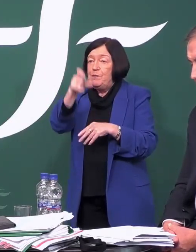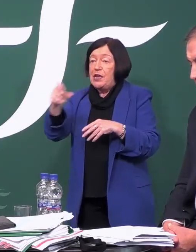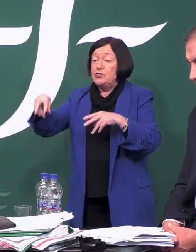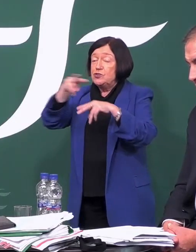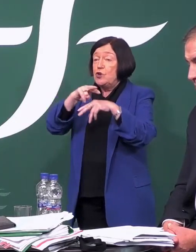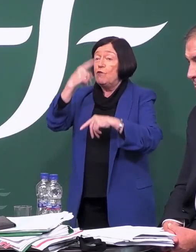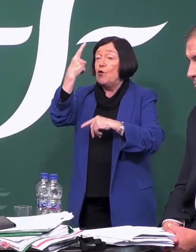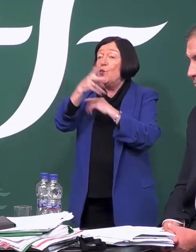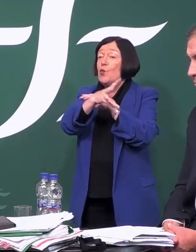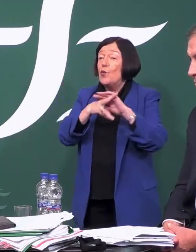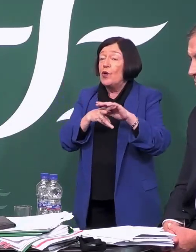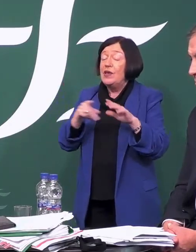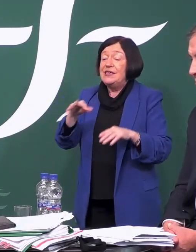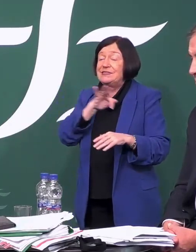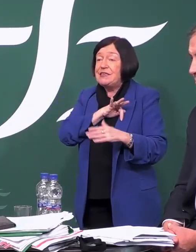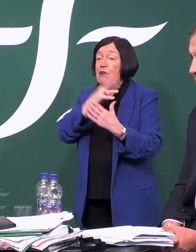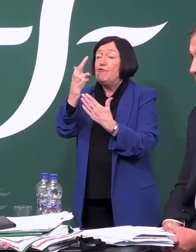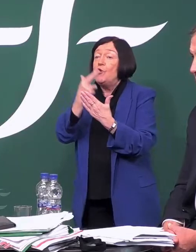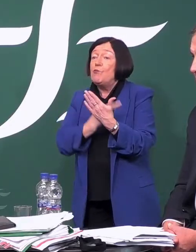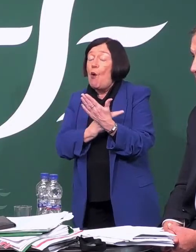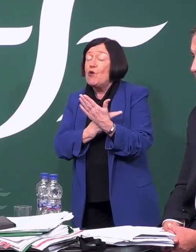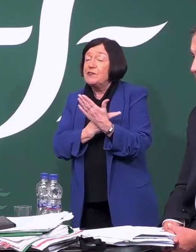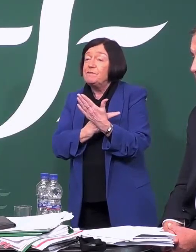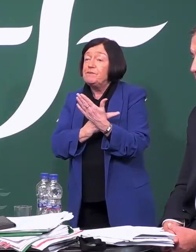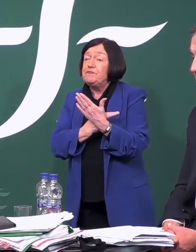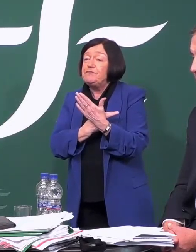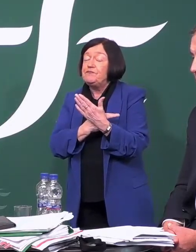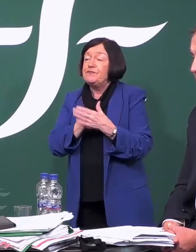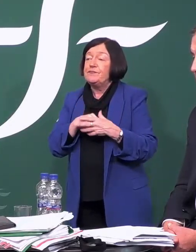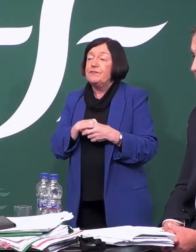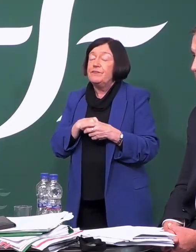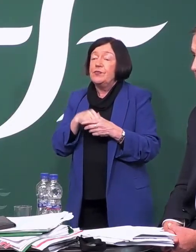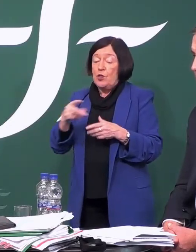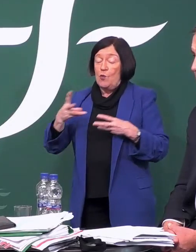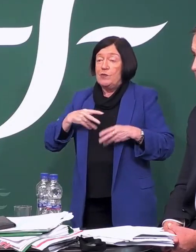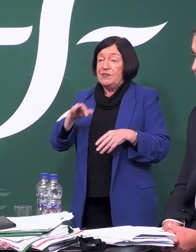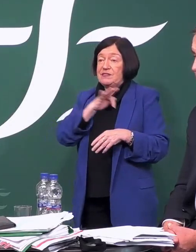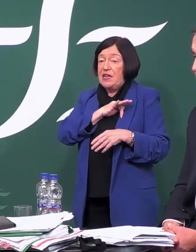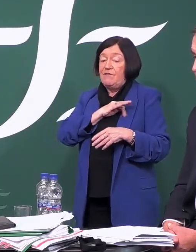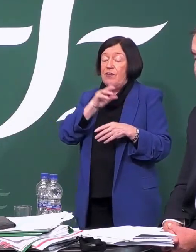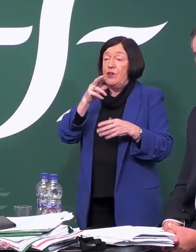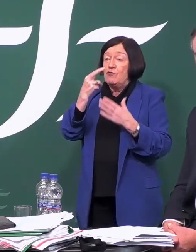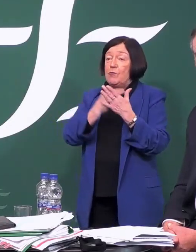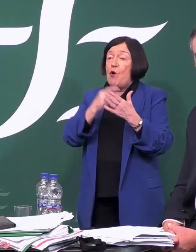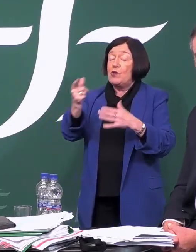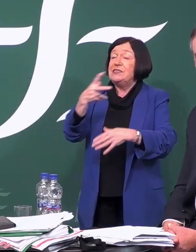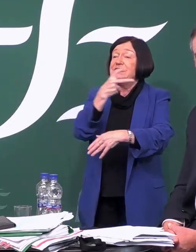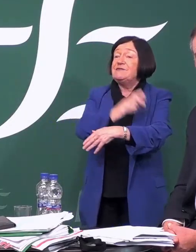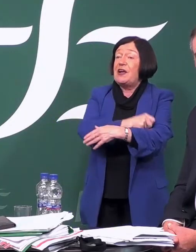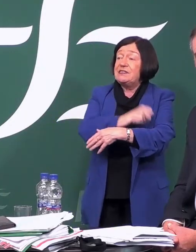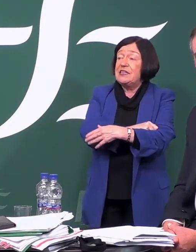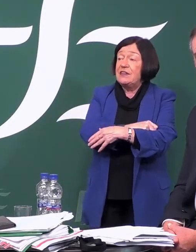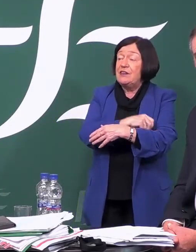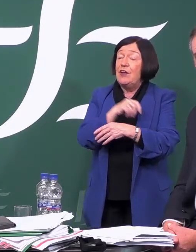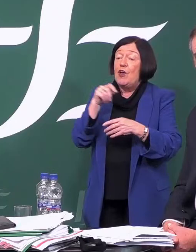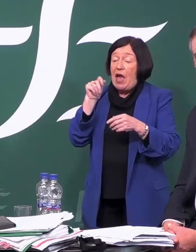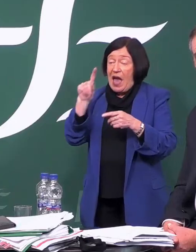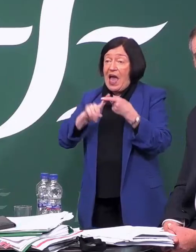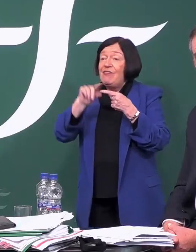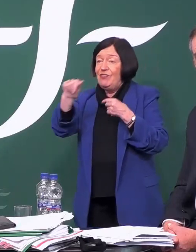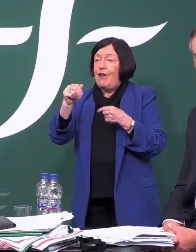week, and it was self-reported. In other words, the women themselves reported their vaccination status and that of their nominated